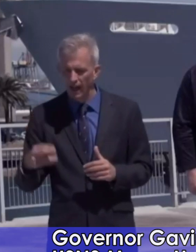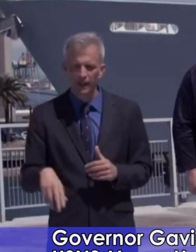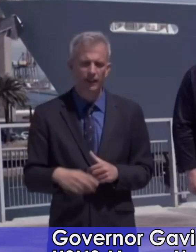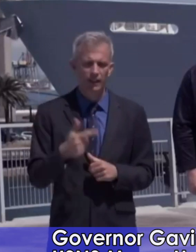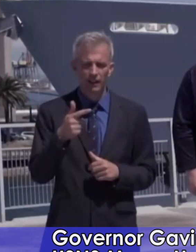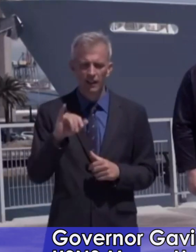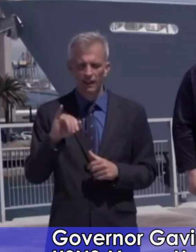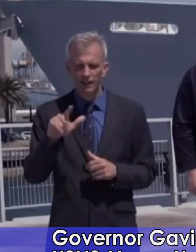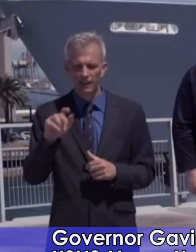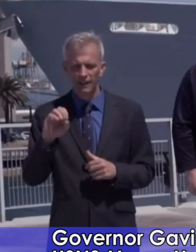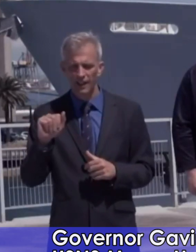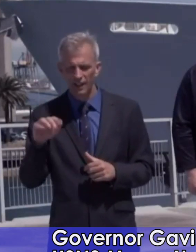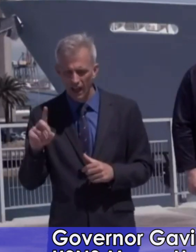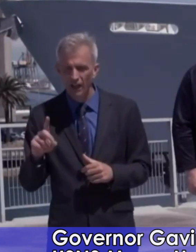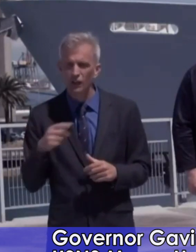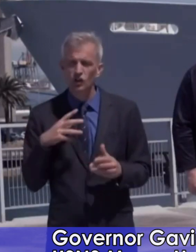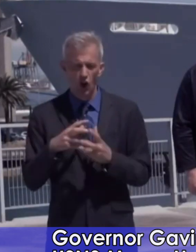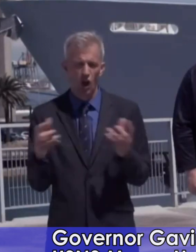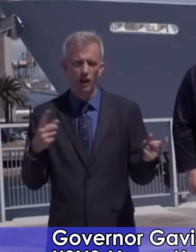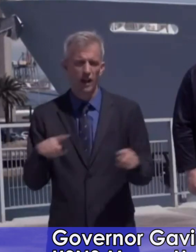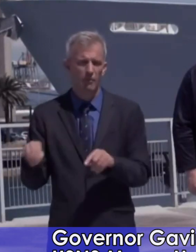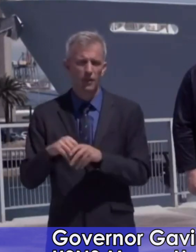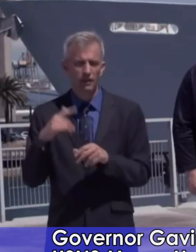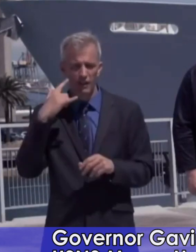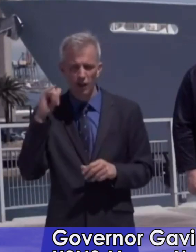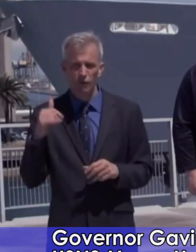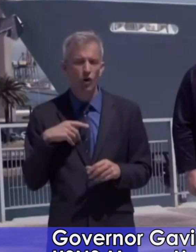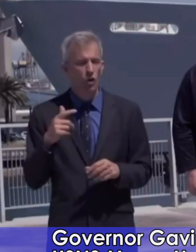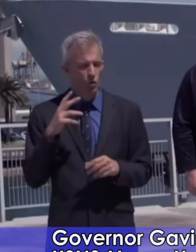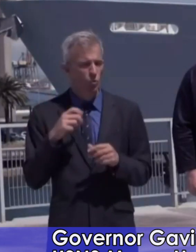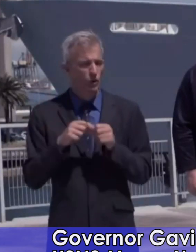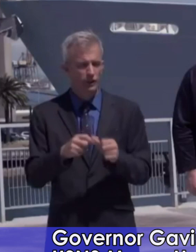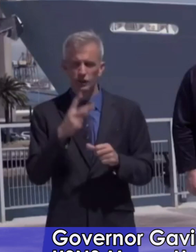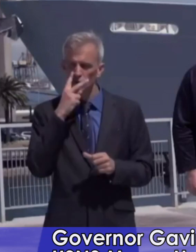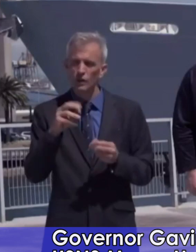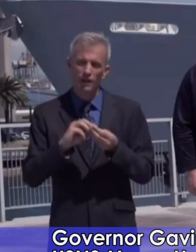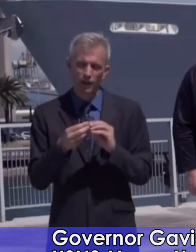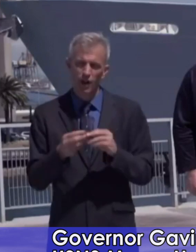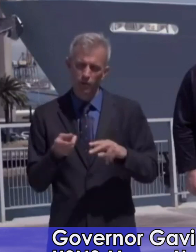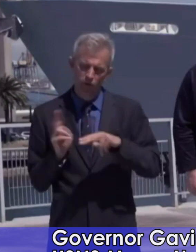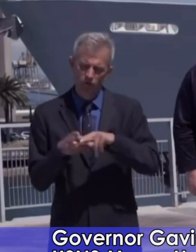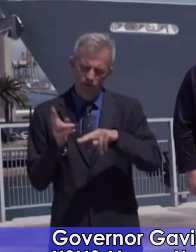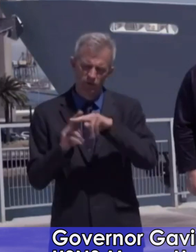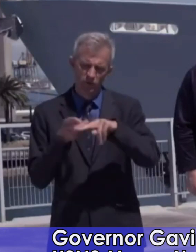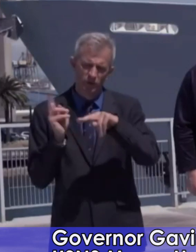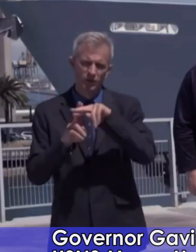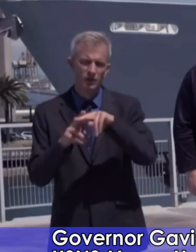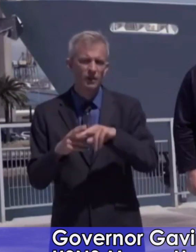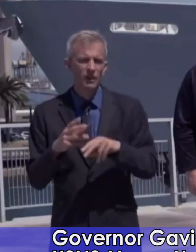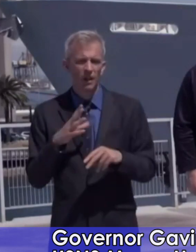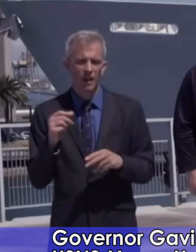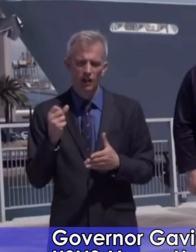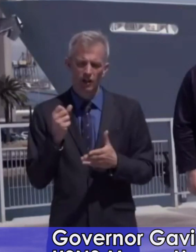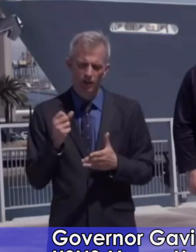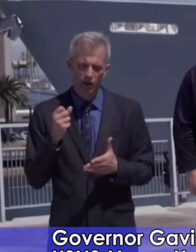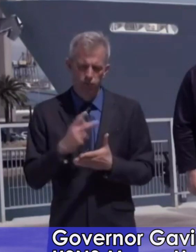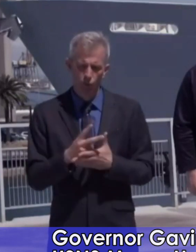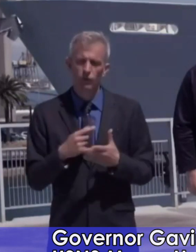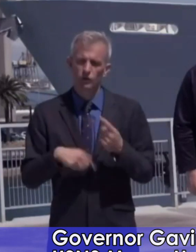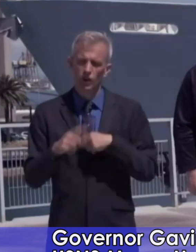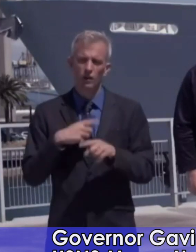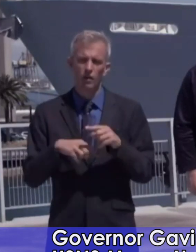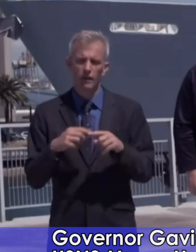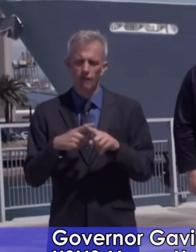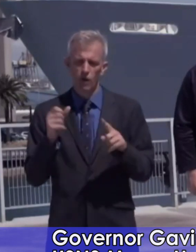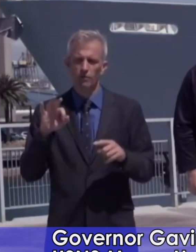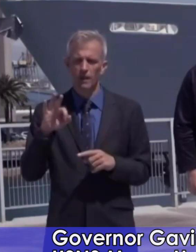happening in the state of California. So you're going to see those numbers continue to rise significantly, and approvals are coming in real time on a daily